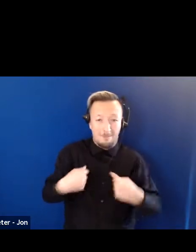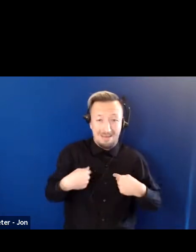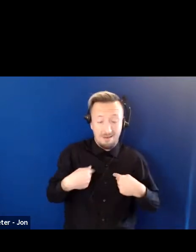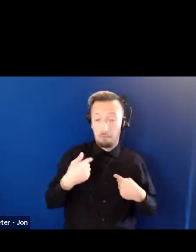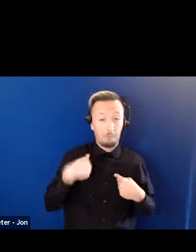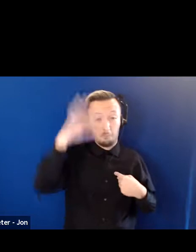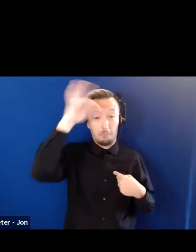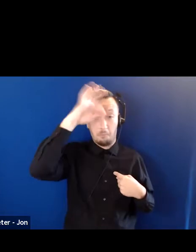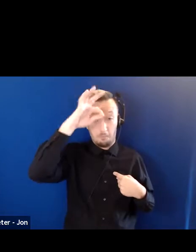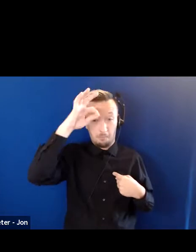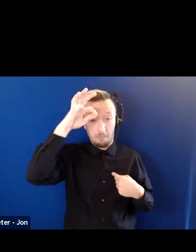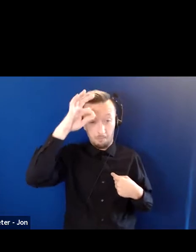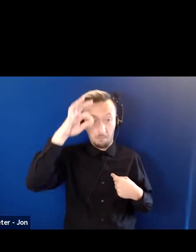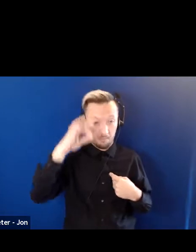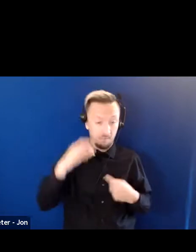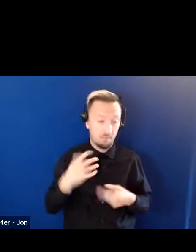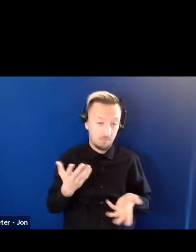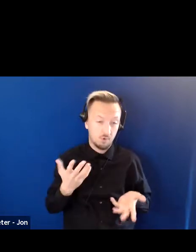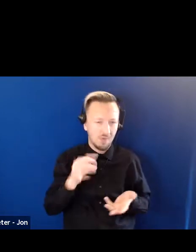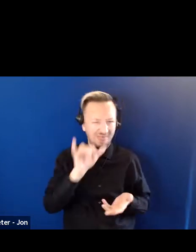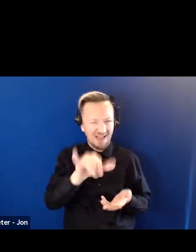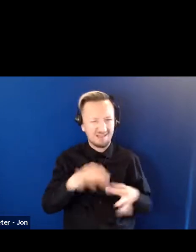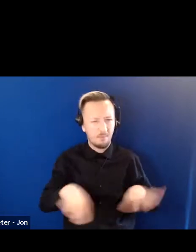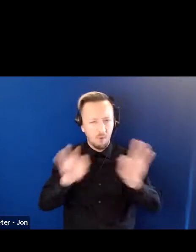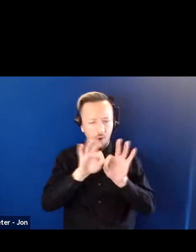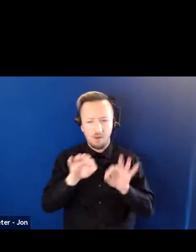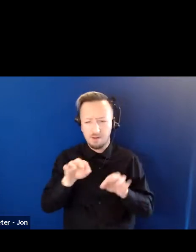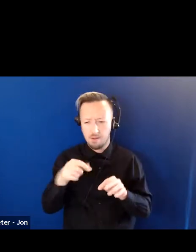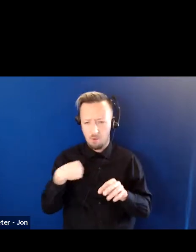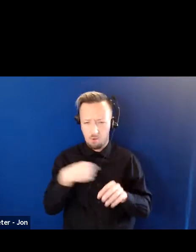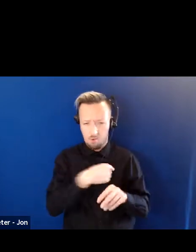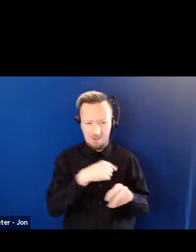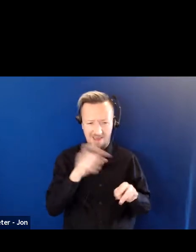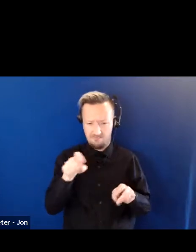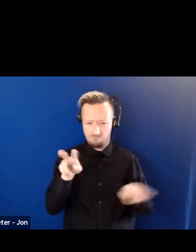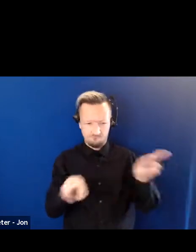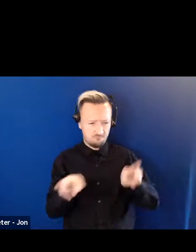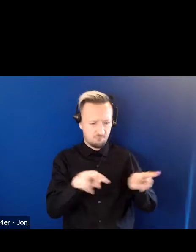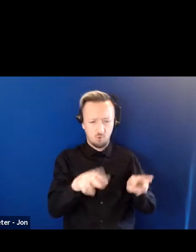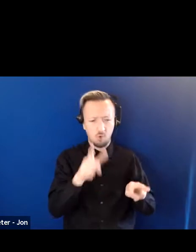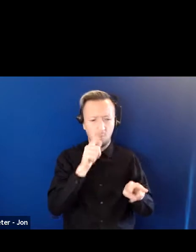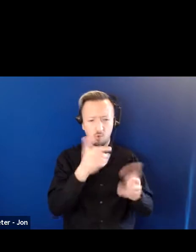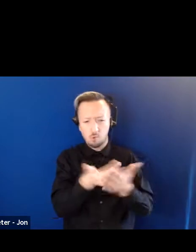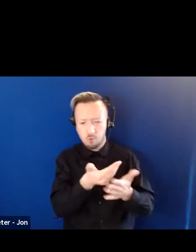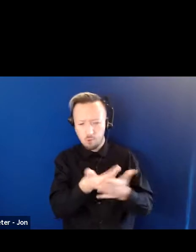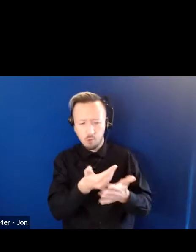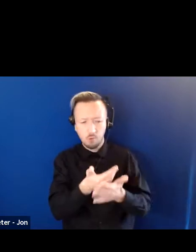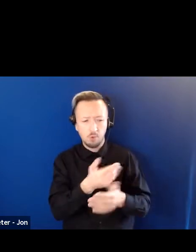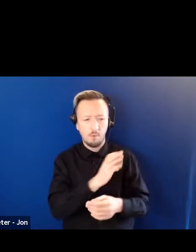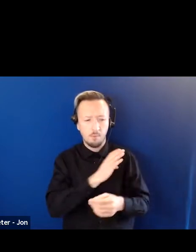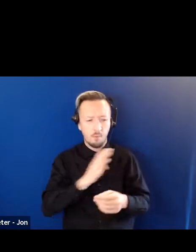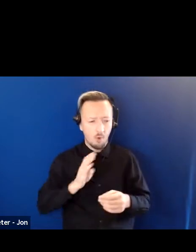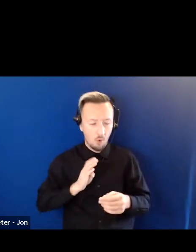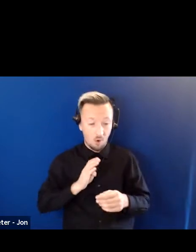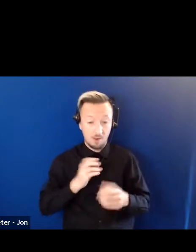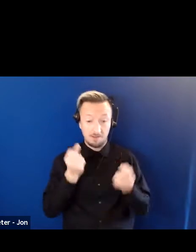So we need to be able to look at some of the leaders that are coming in. Board members are great